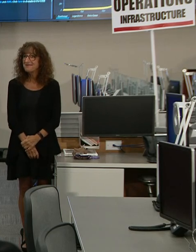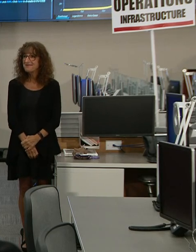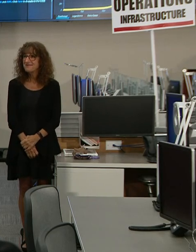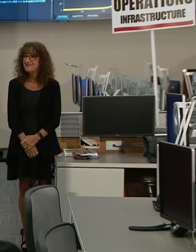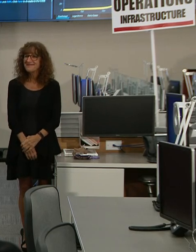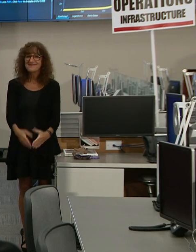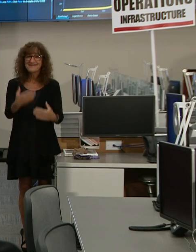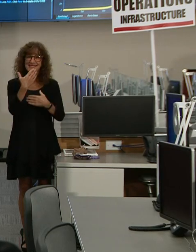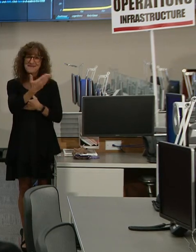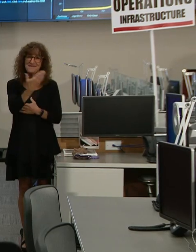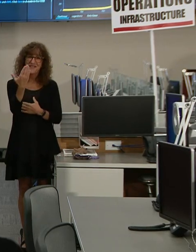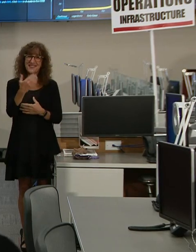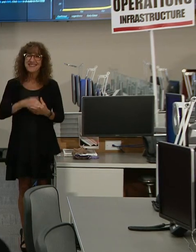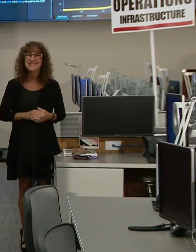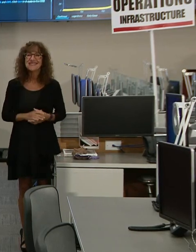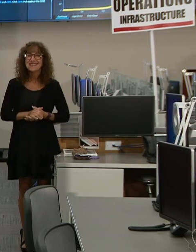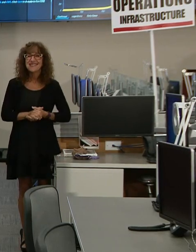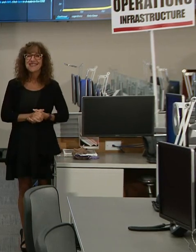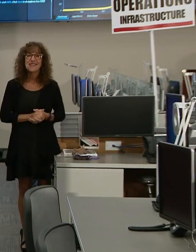Good morning.